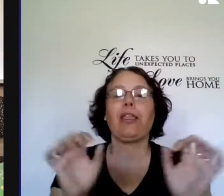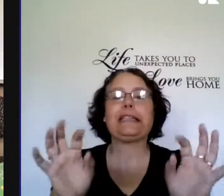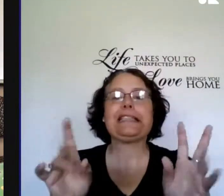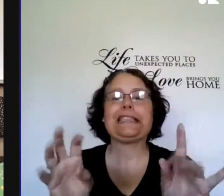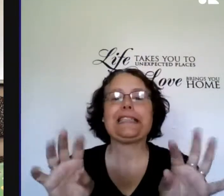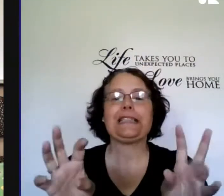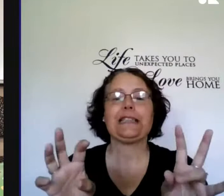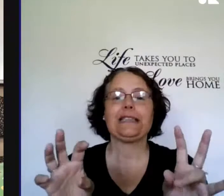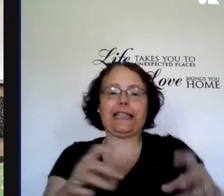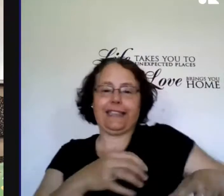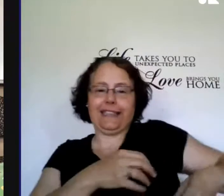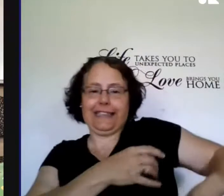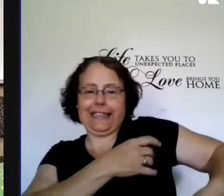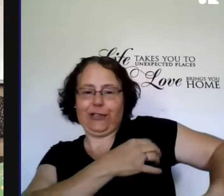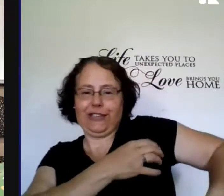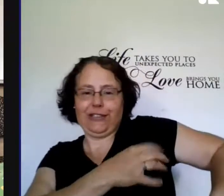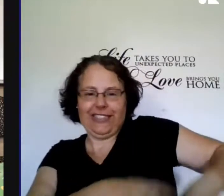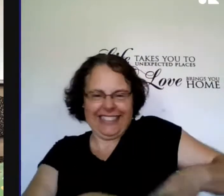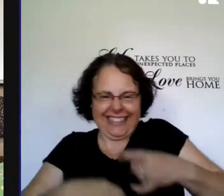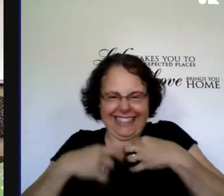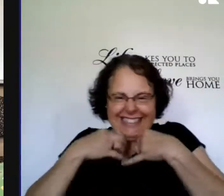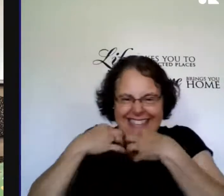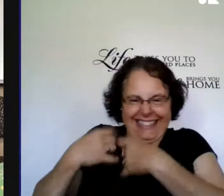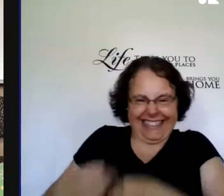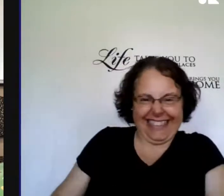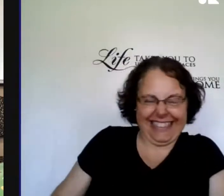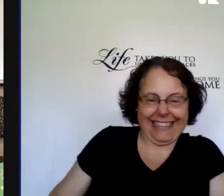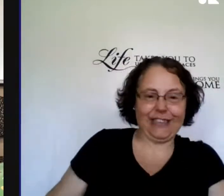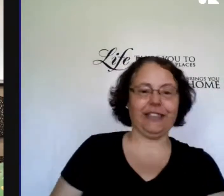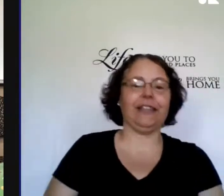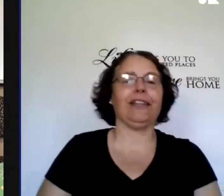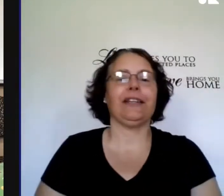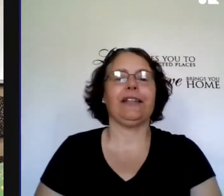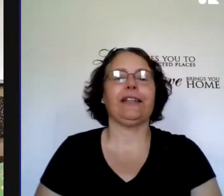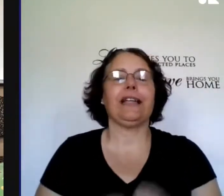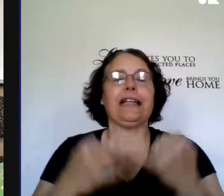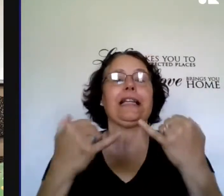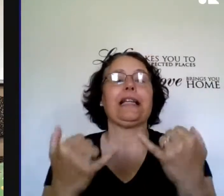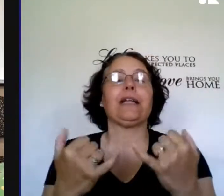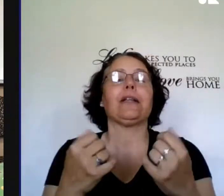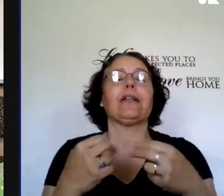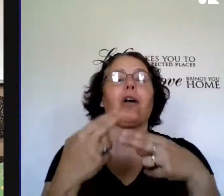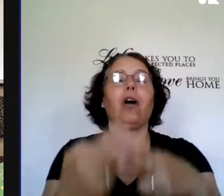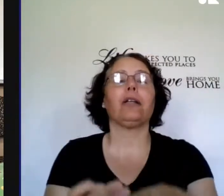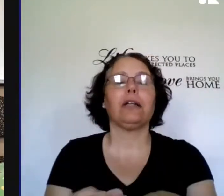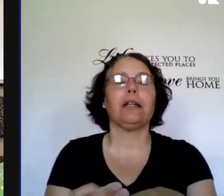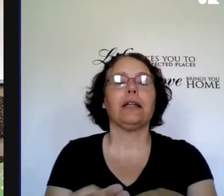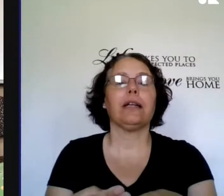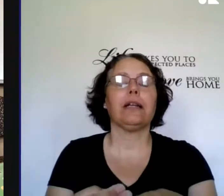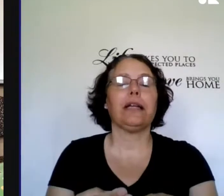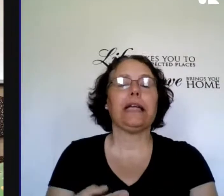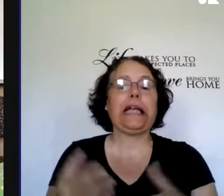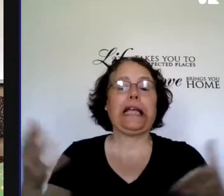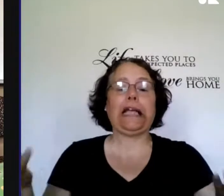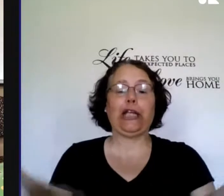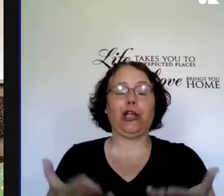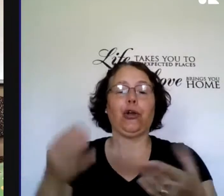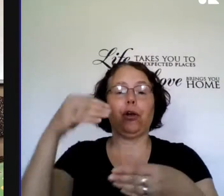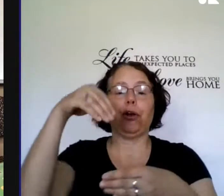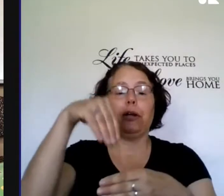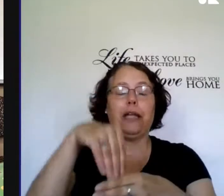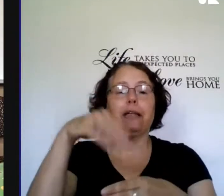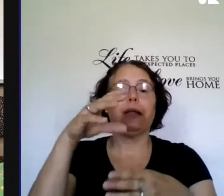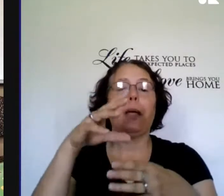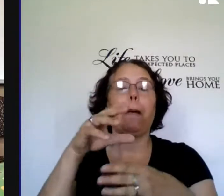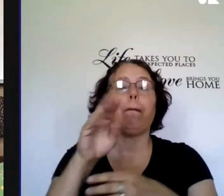love and you're going to tickle them at the end. This one's called Here is the Beehive. Get